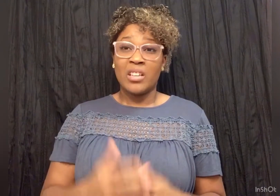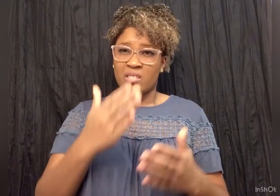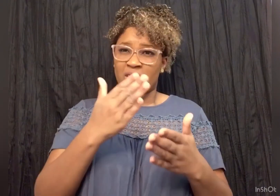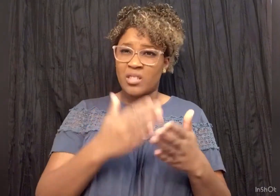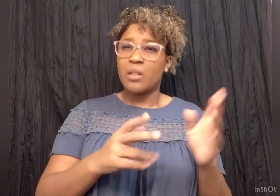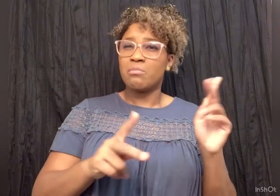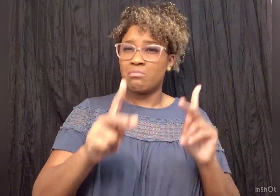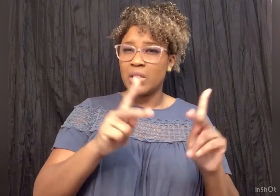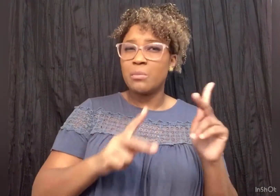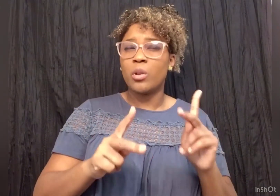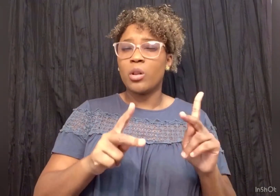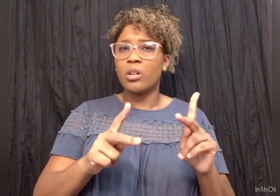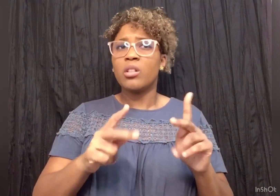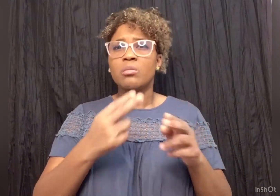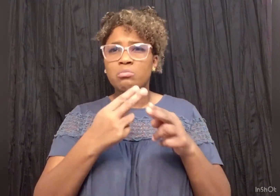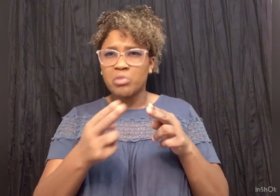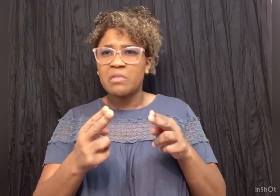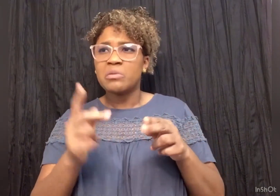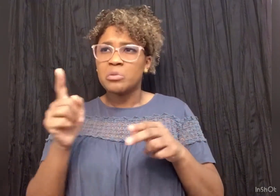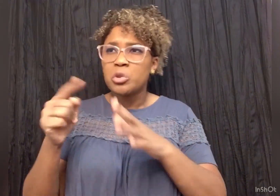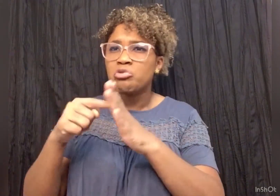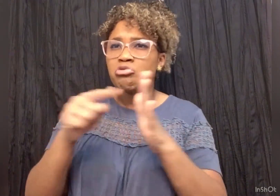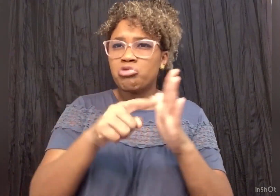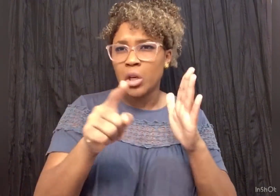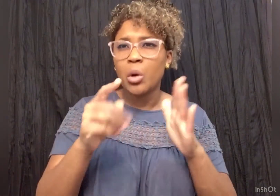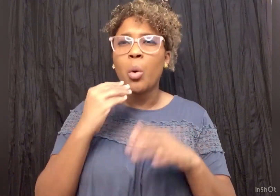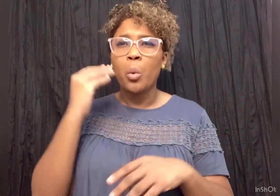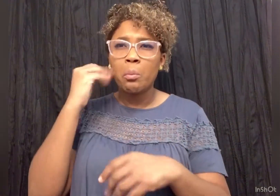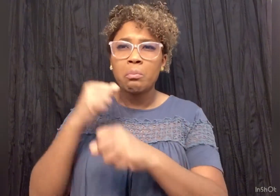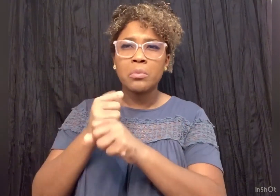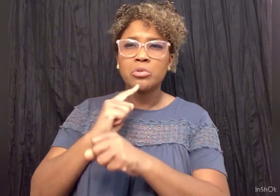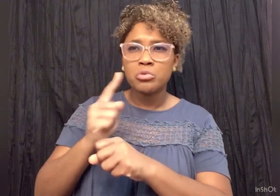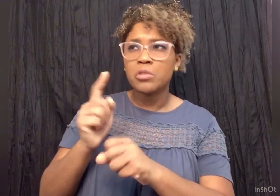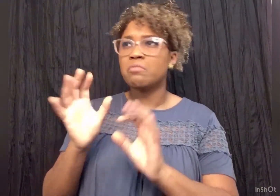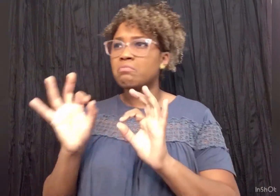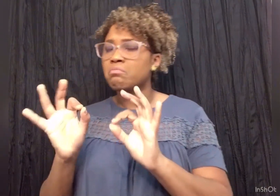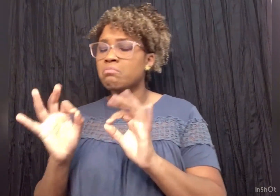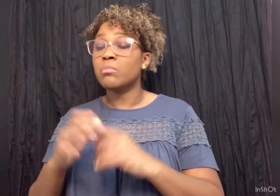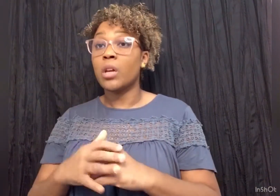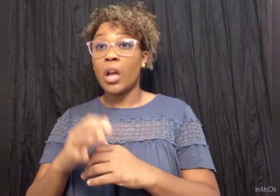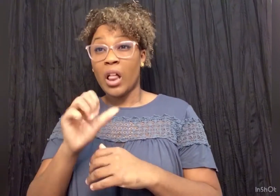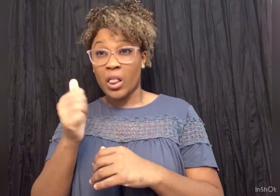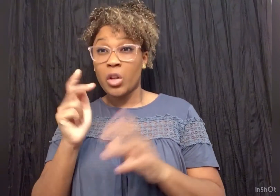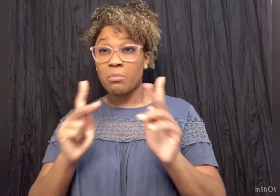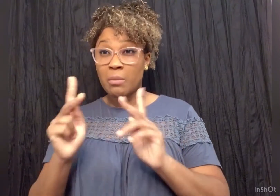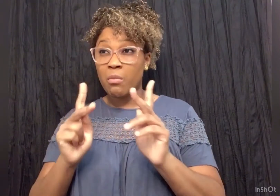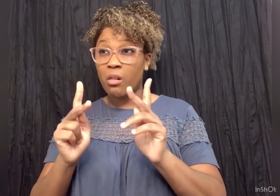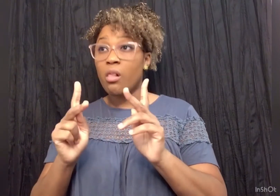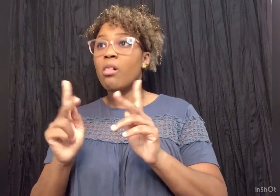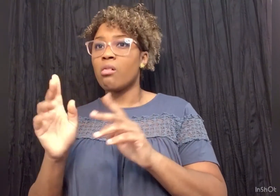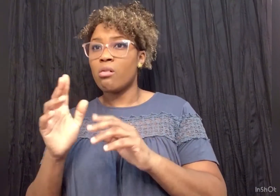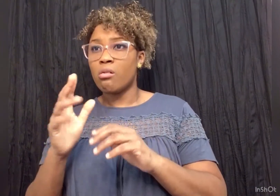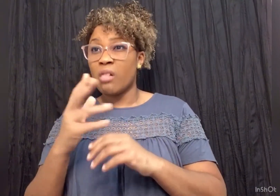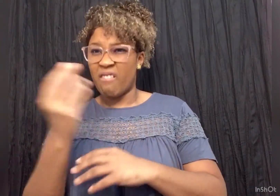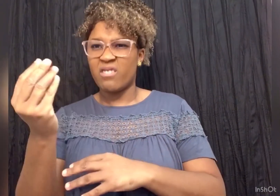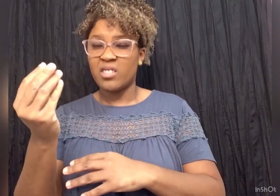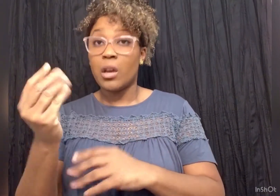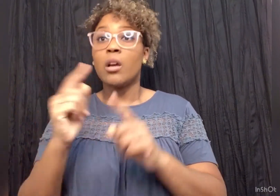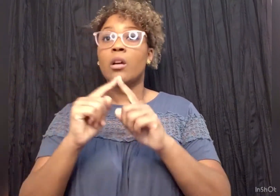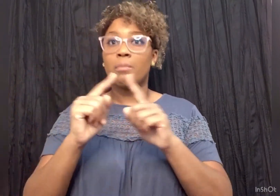to check on their homes. Others left, but asked to be called as soon as my father returned.